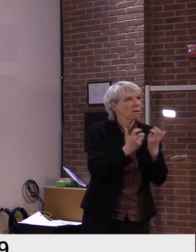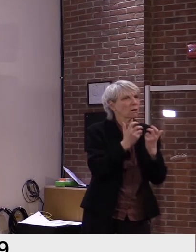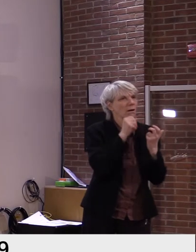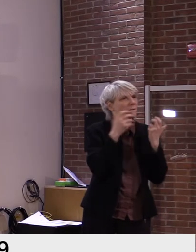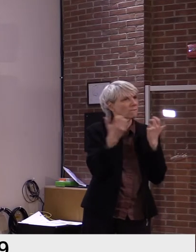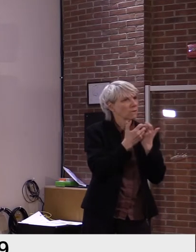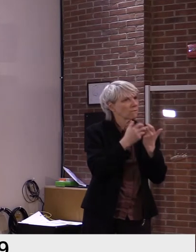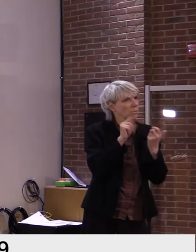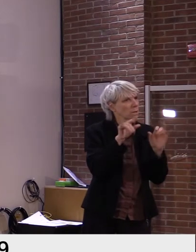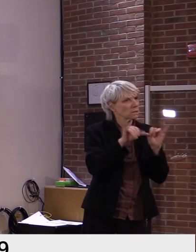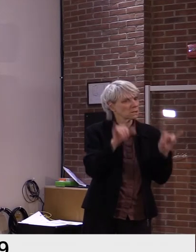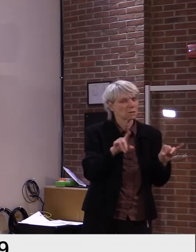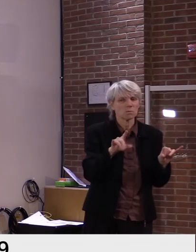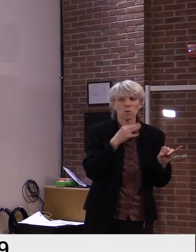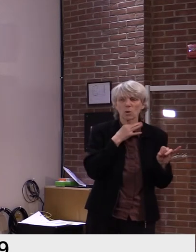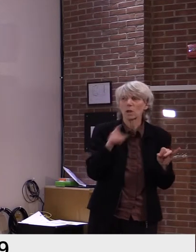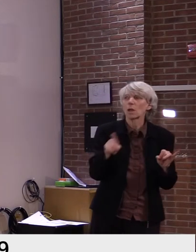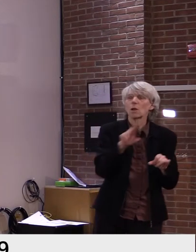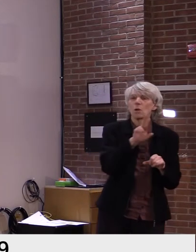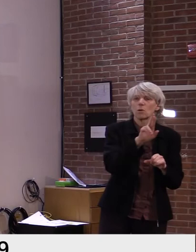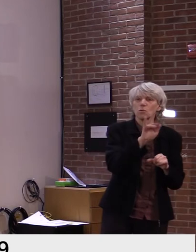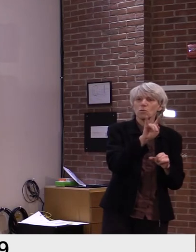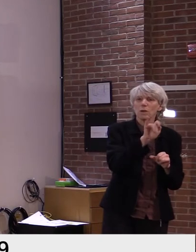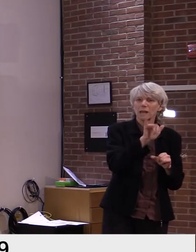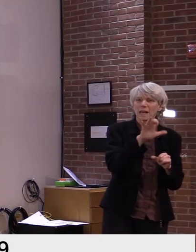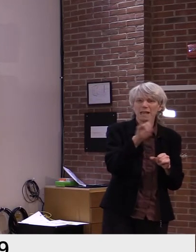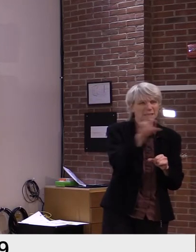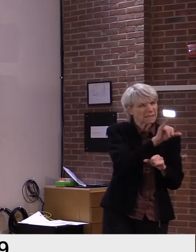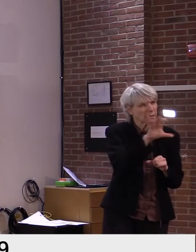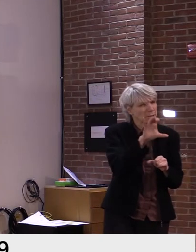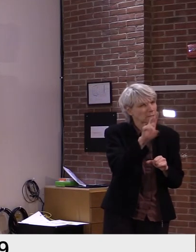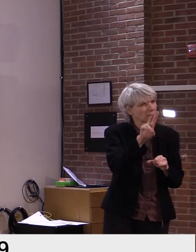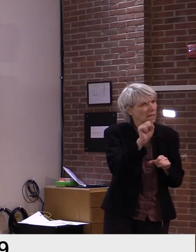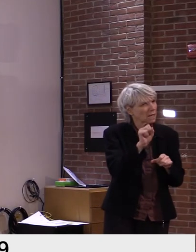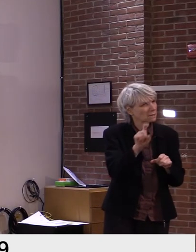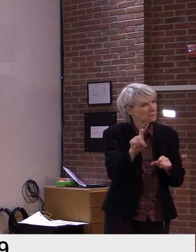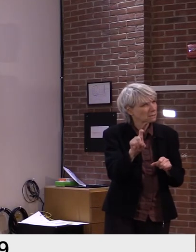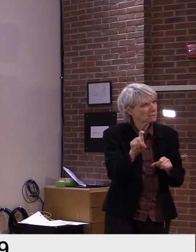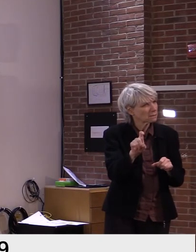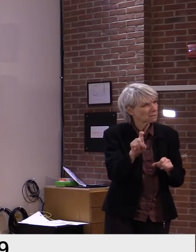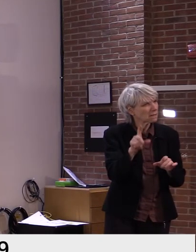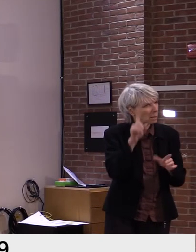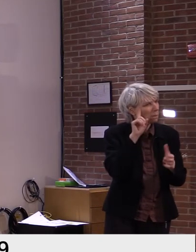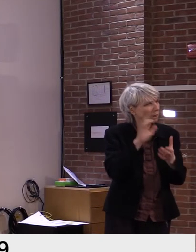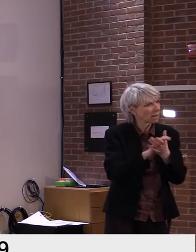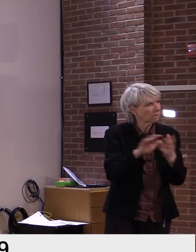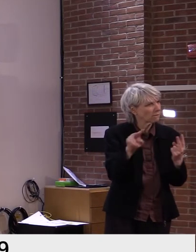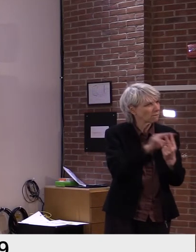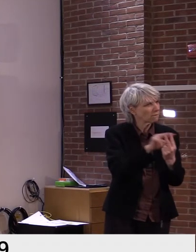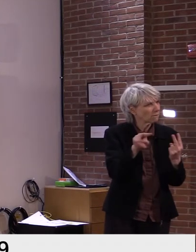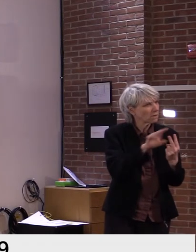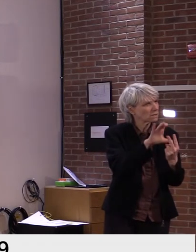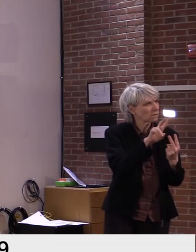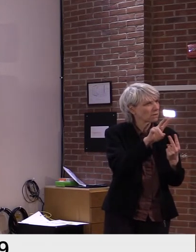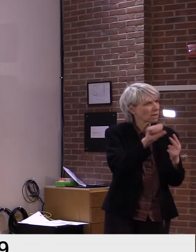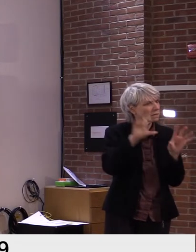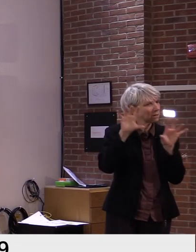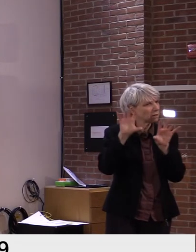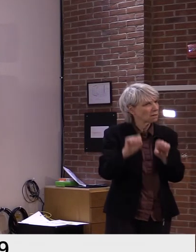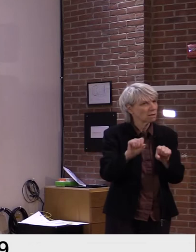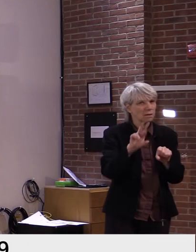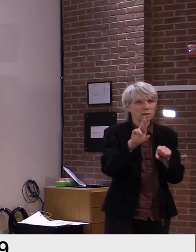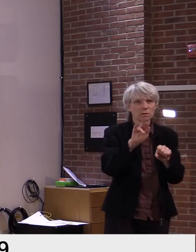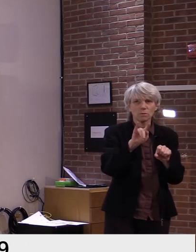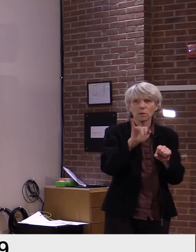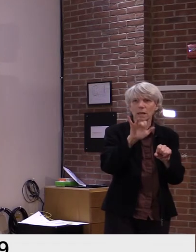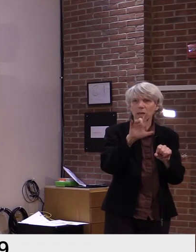mean, I think Rite Aid is CVS. Is that correct? I think so. But I think CVS owns Rite